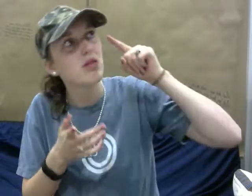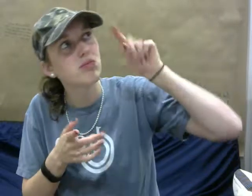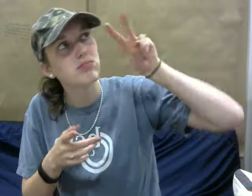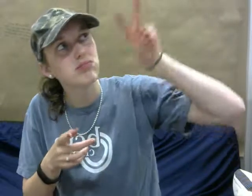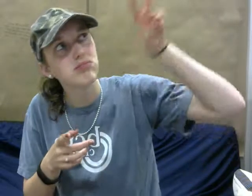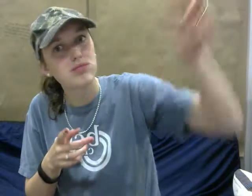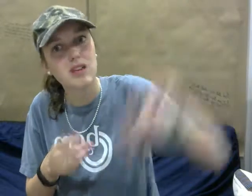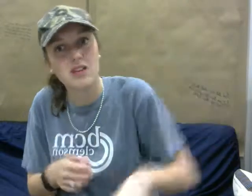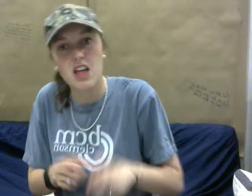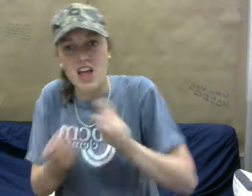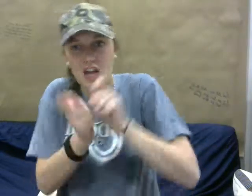the universe.